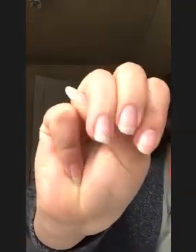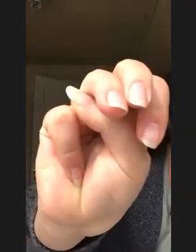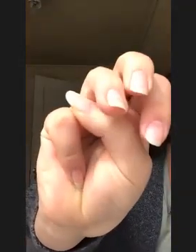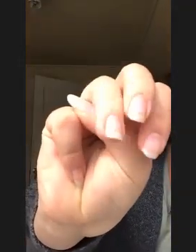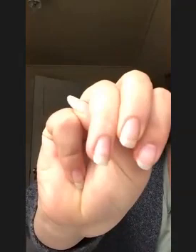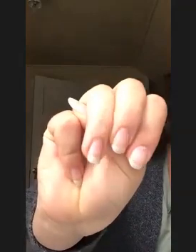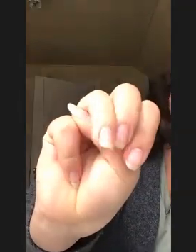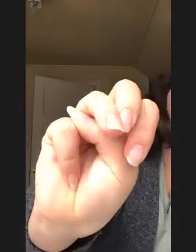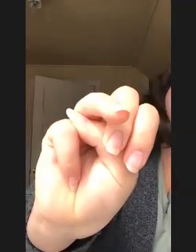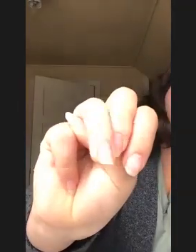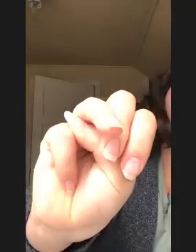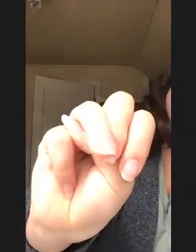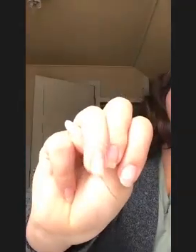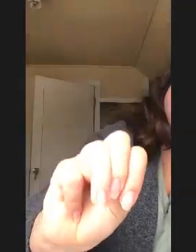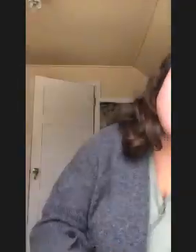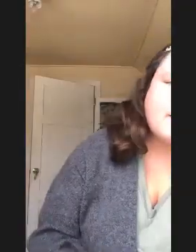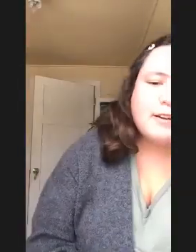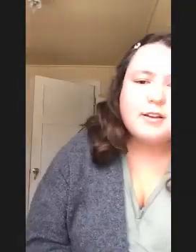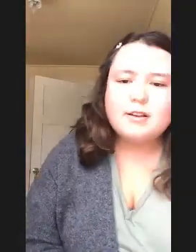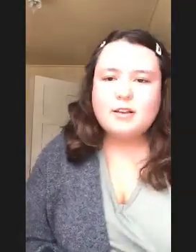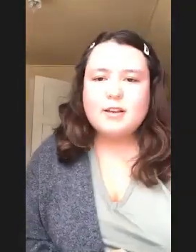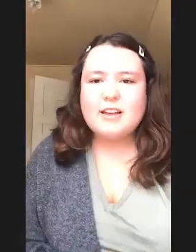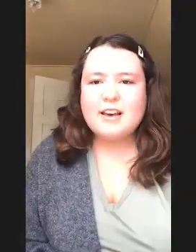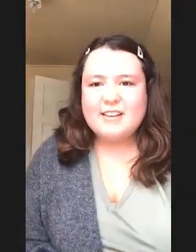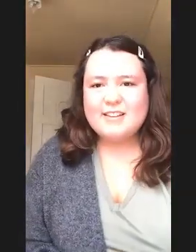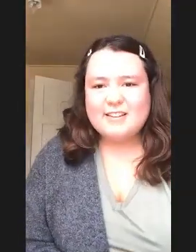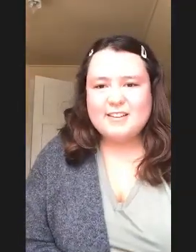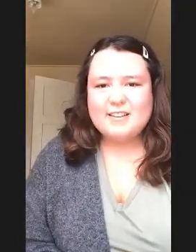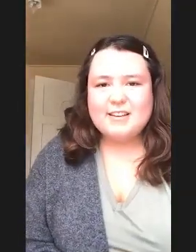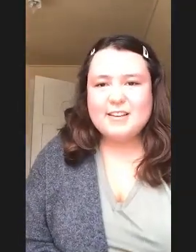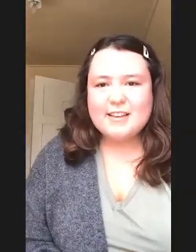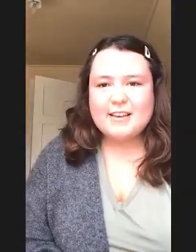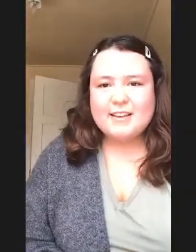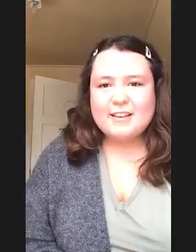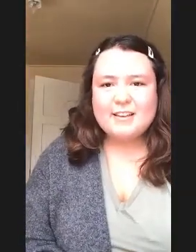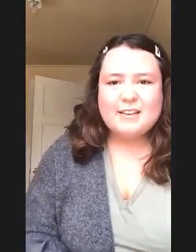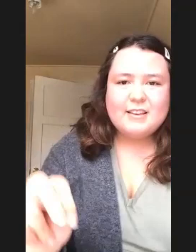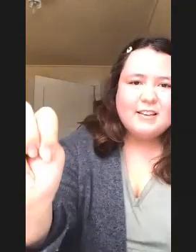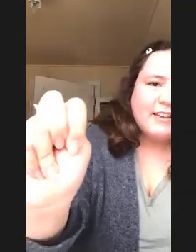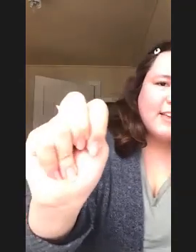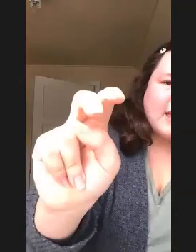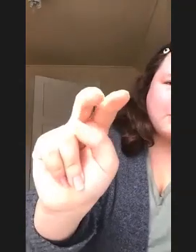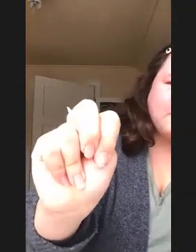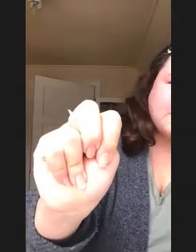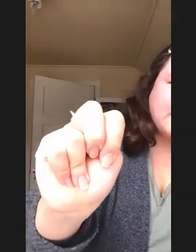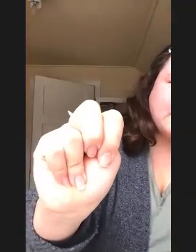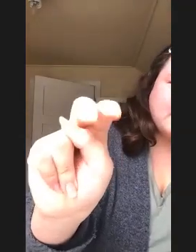in between your pinky and the ring finger. Okay. Yeah. And then N is like this. Yeah, you put it between